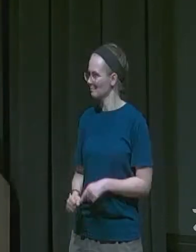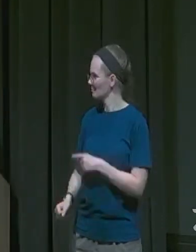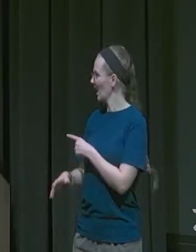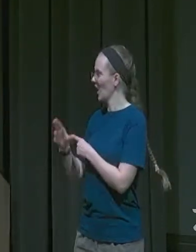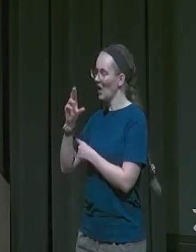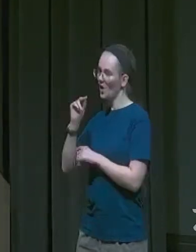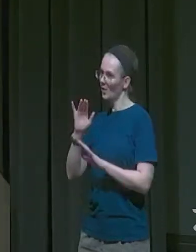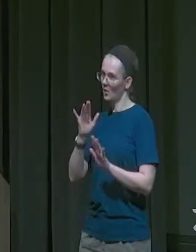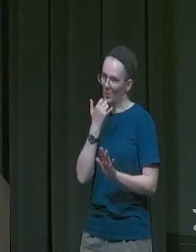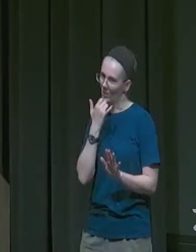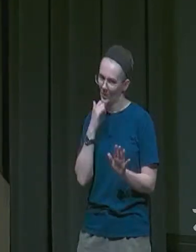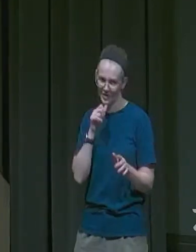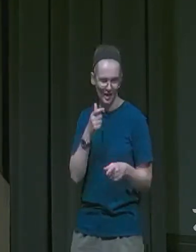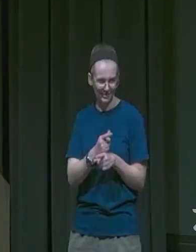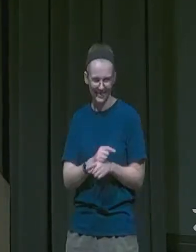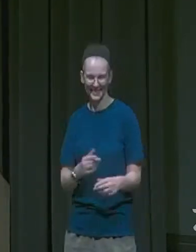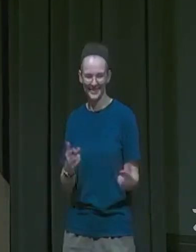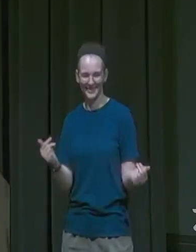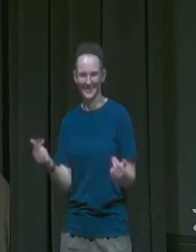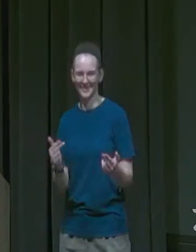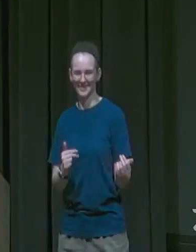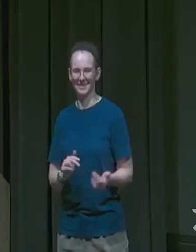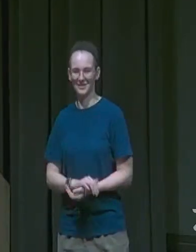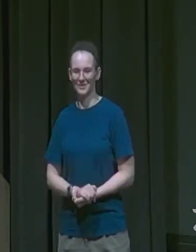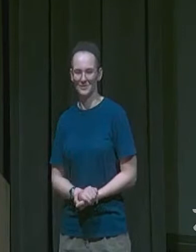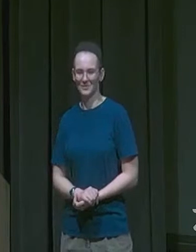That is not correct.